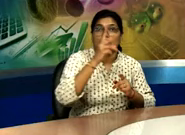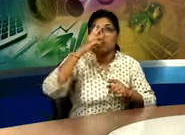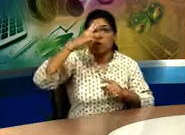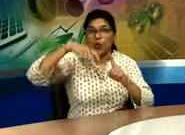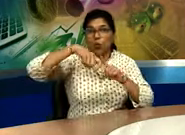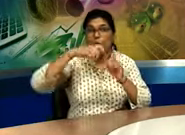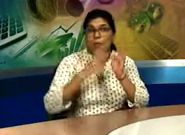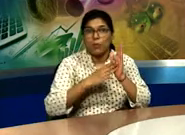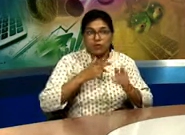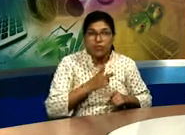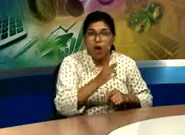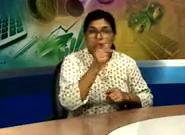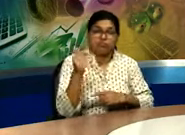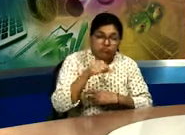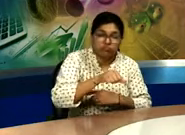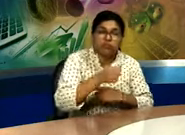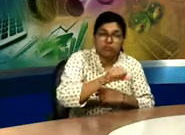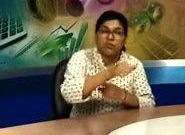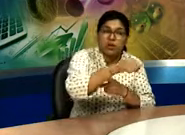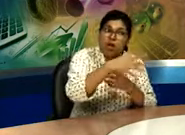at the foot of the saplings every day.